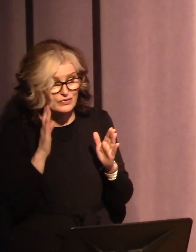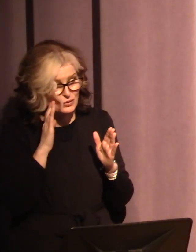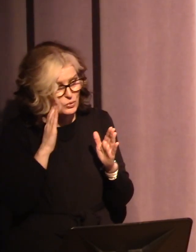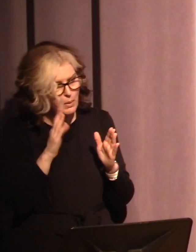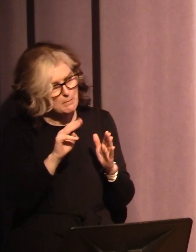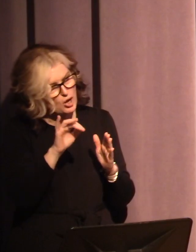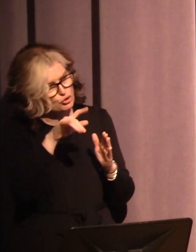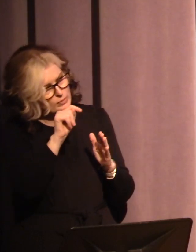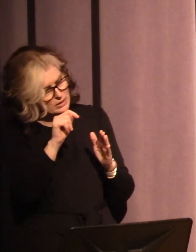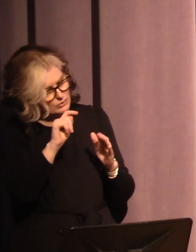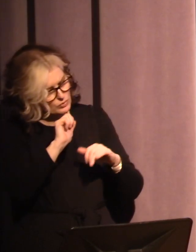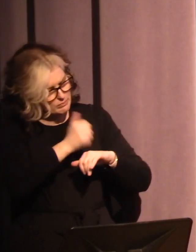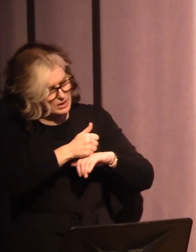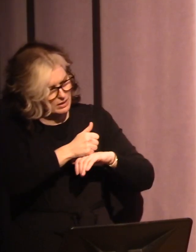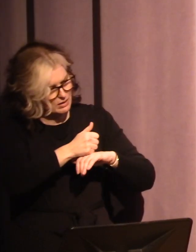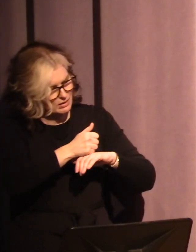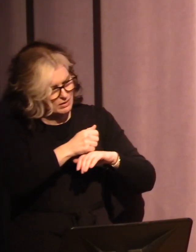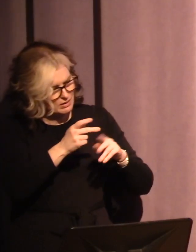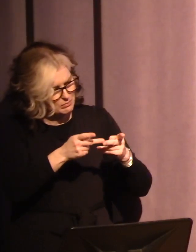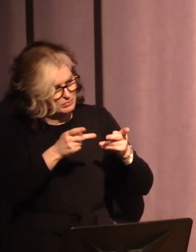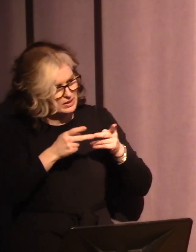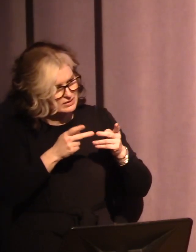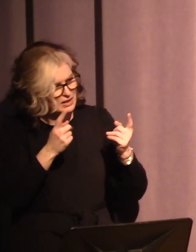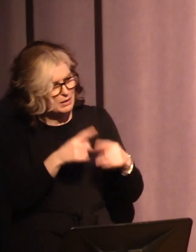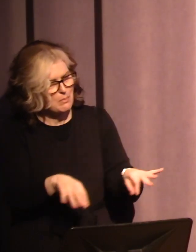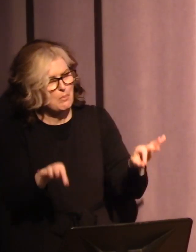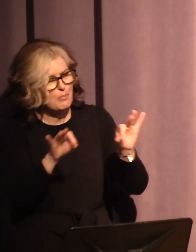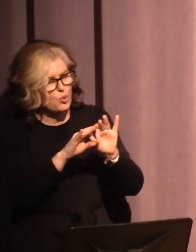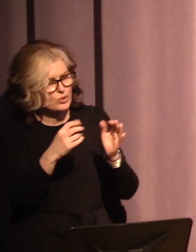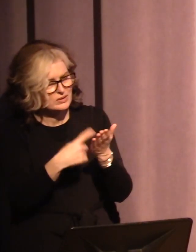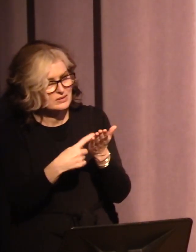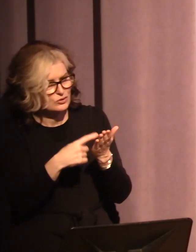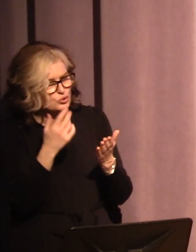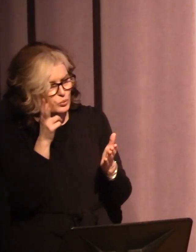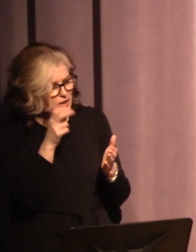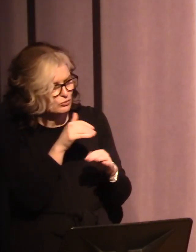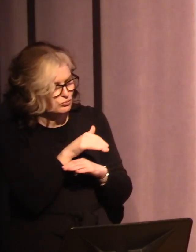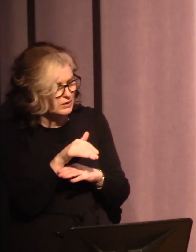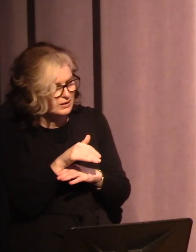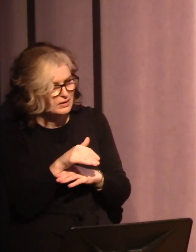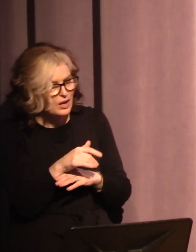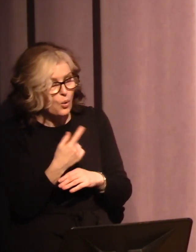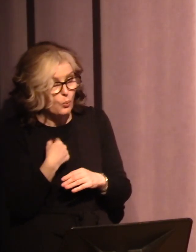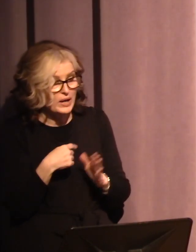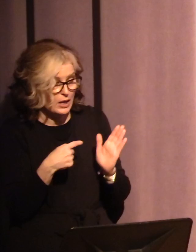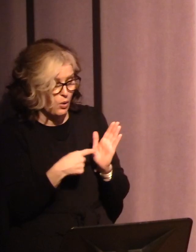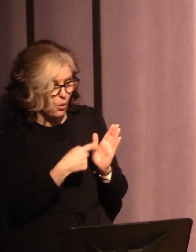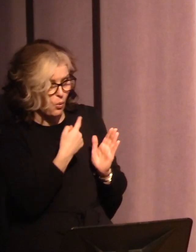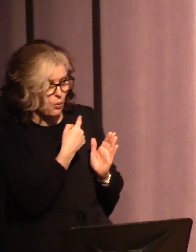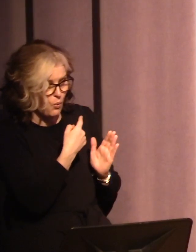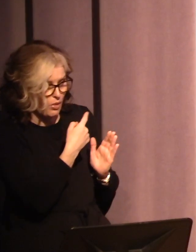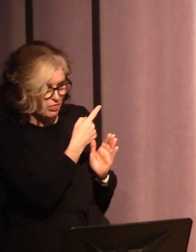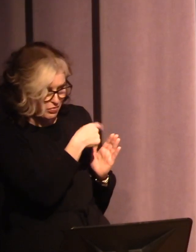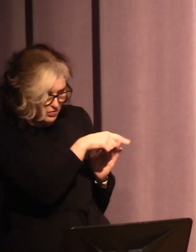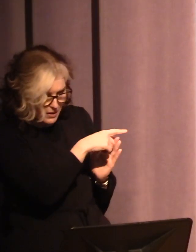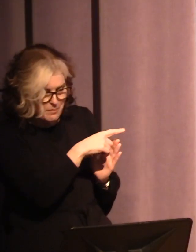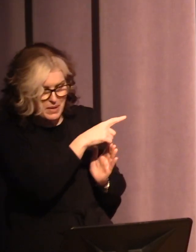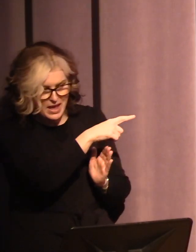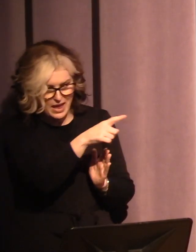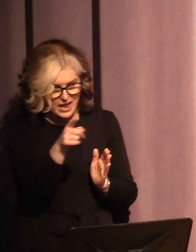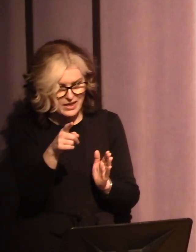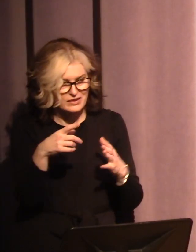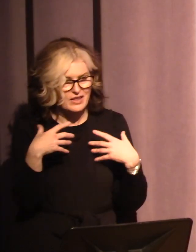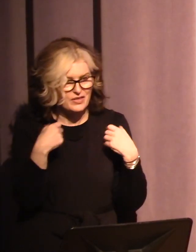monument would create a platform for the very important discussions that you'll hear tonight. And we owe them and the community health workers